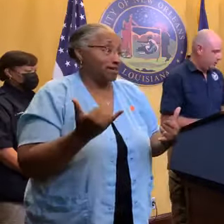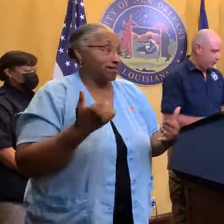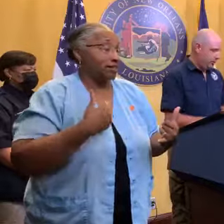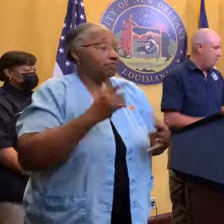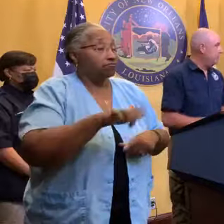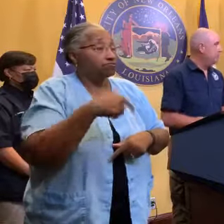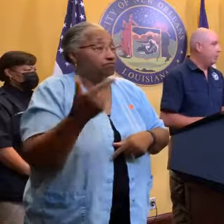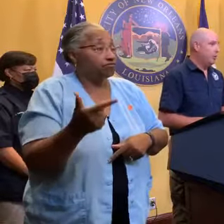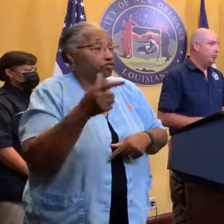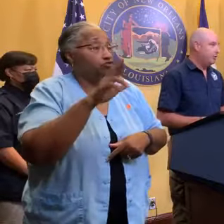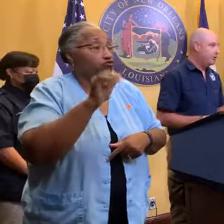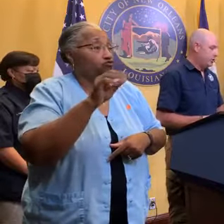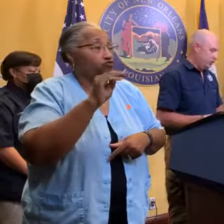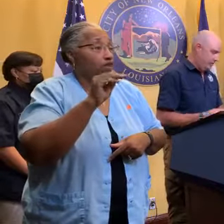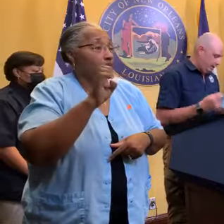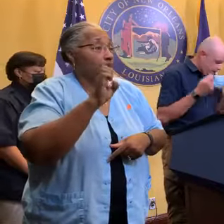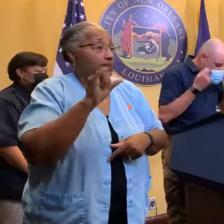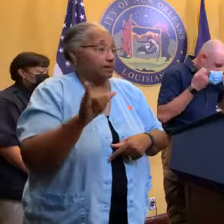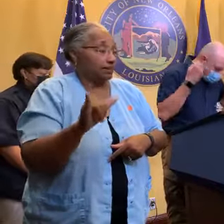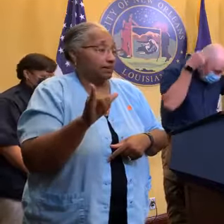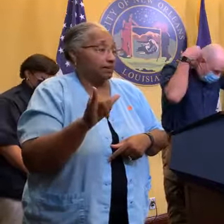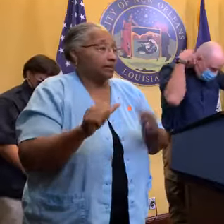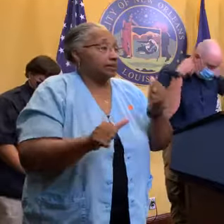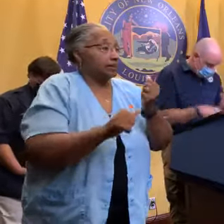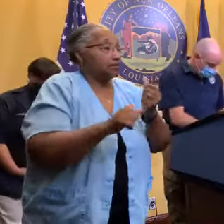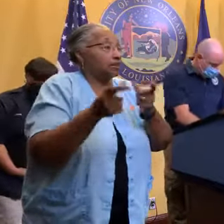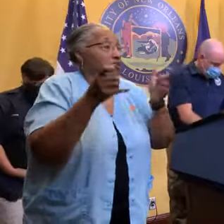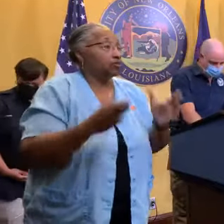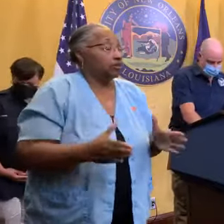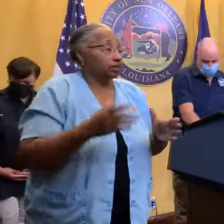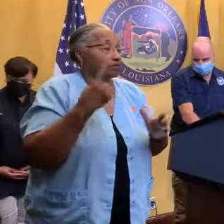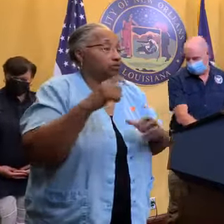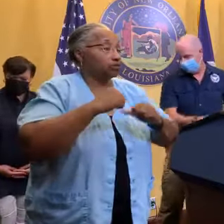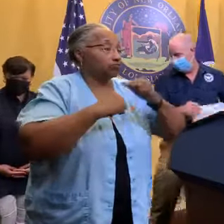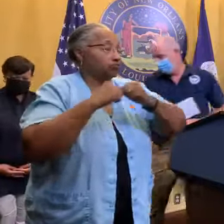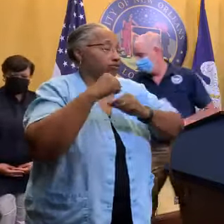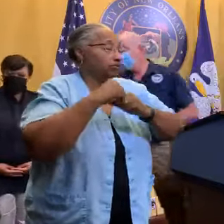Green, who's our Deputy CEO of Infrastructure. Thank you. Thank you, Colin.